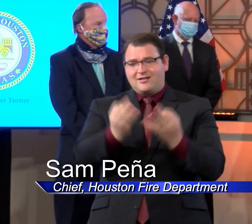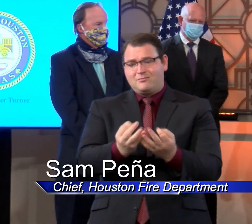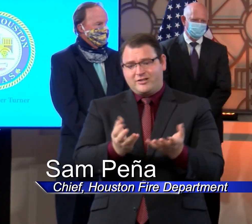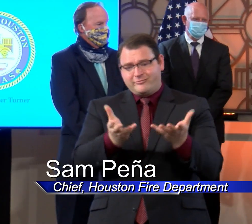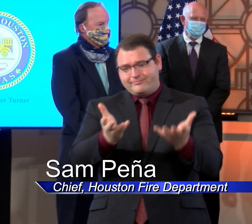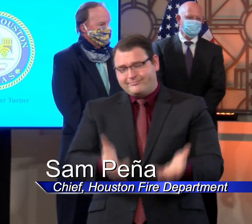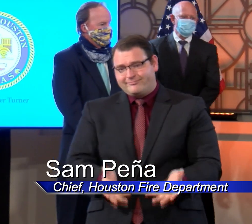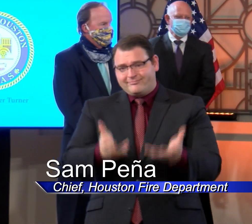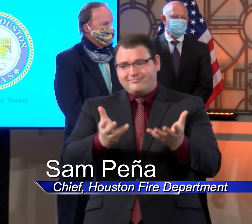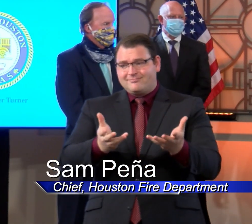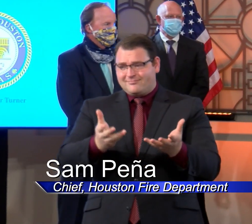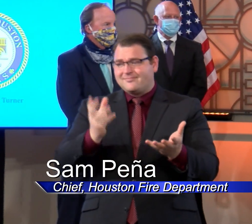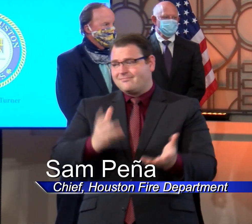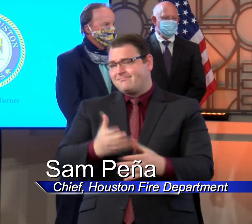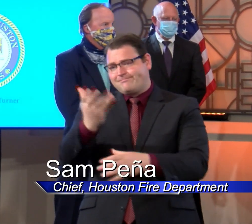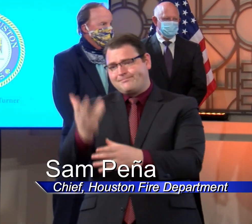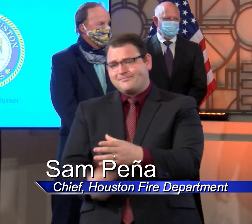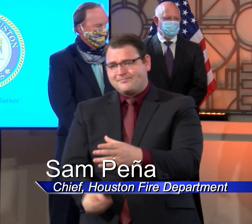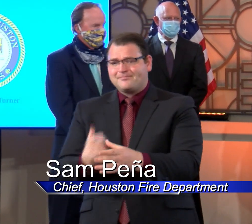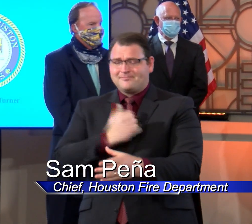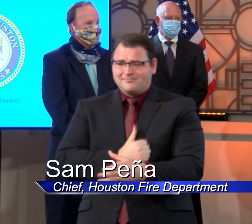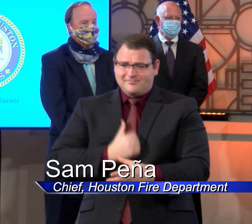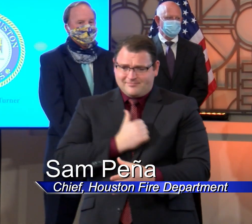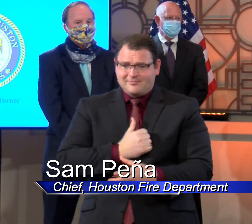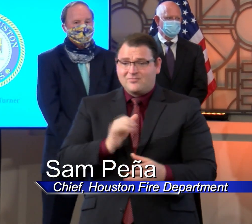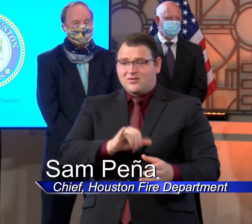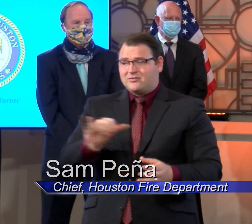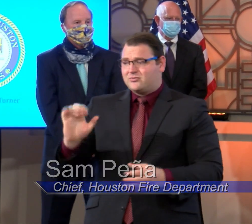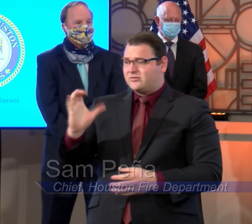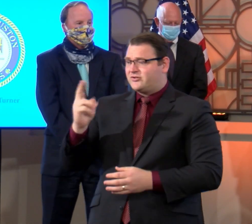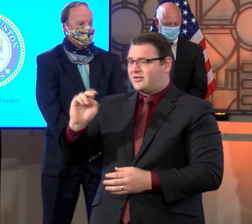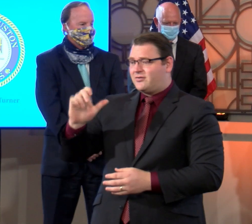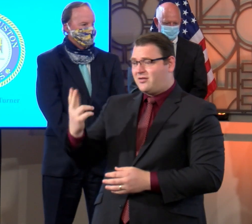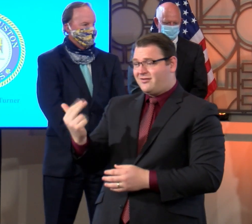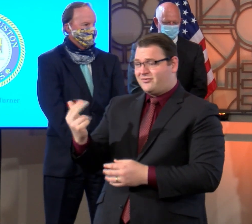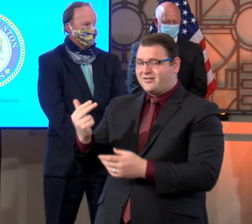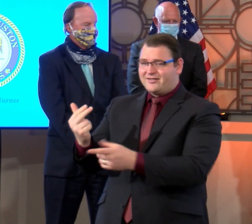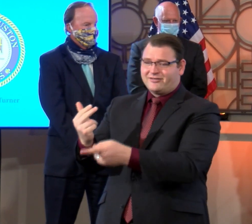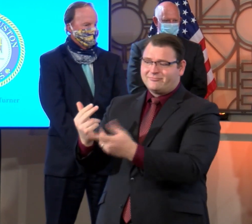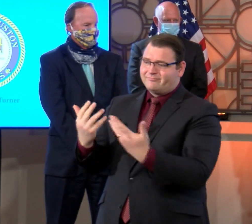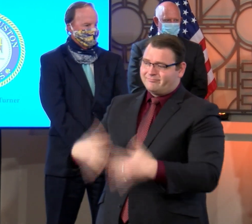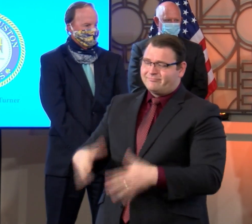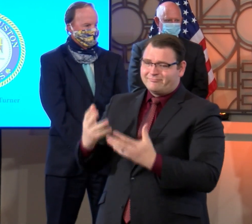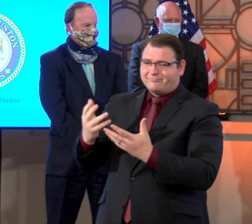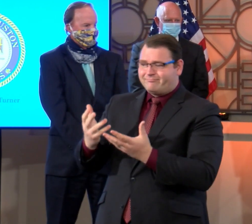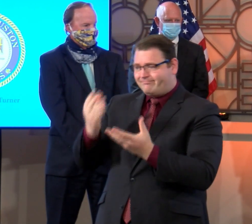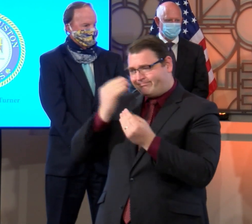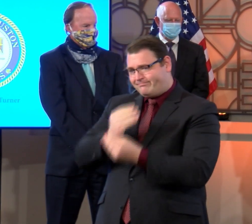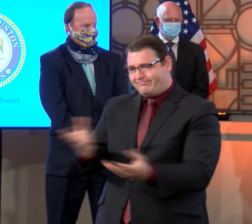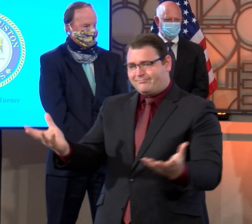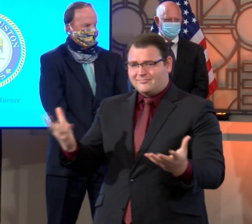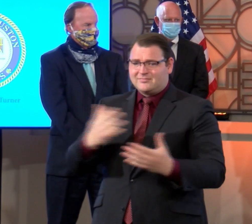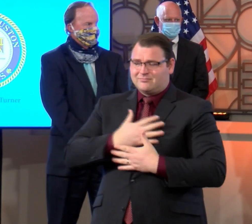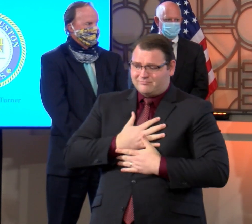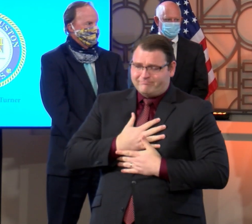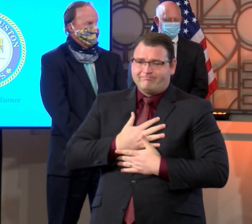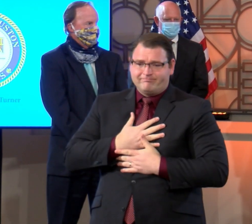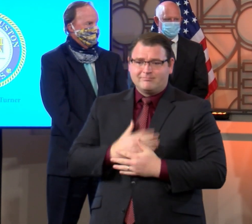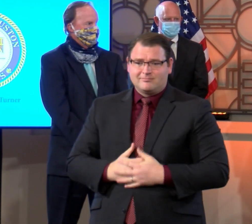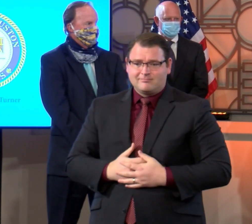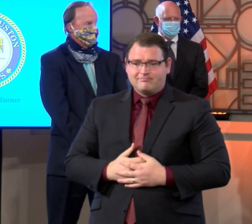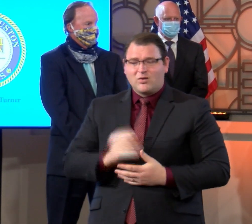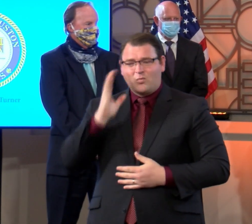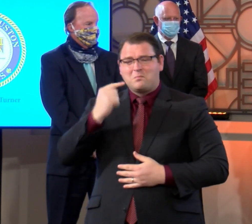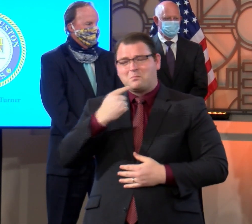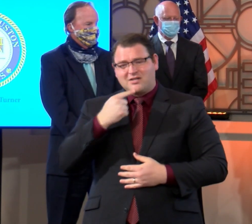terrible loss, and also to the Channel 13 family for their loss. He will be sorely missed. I want to reiterate what